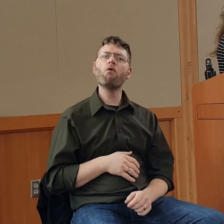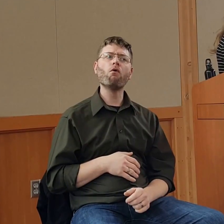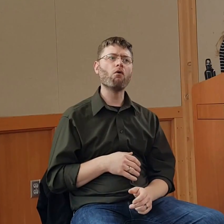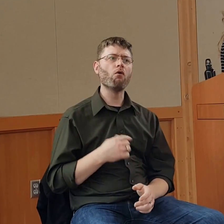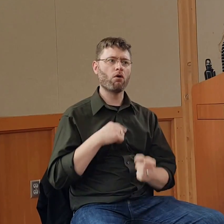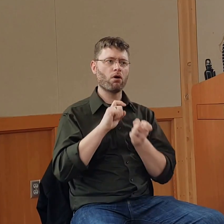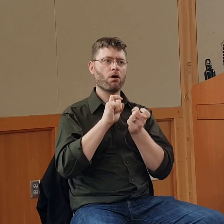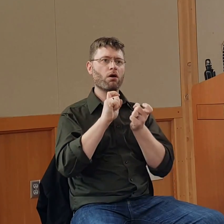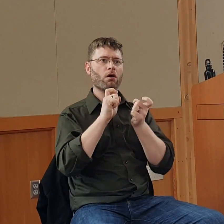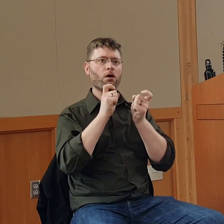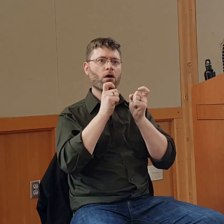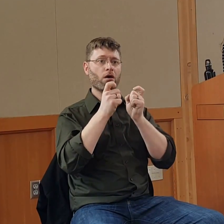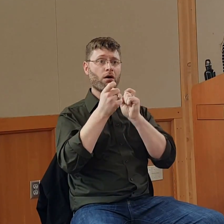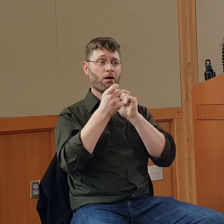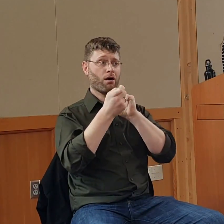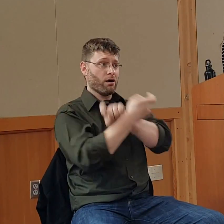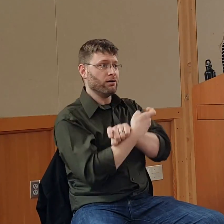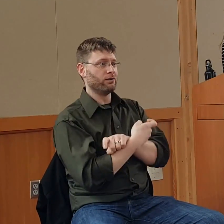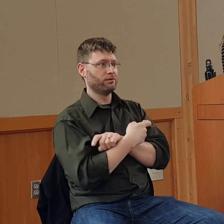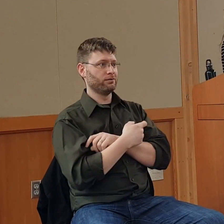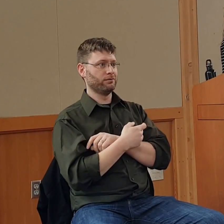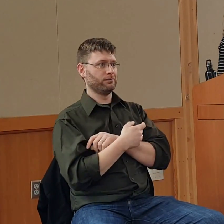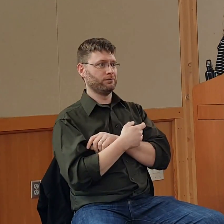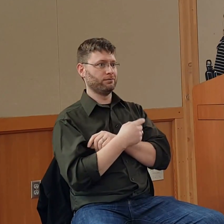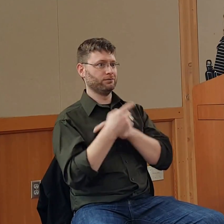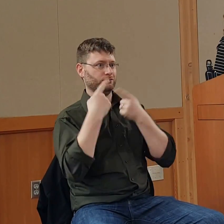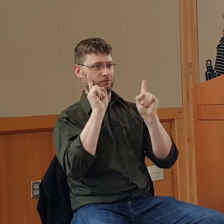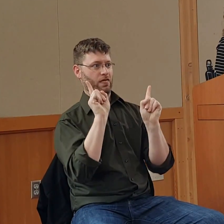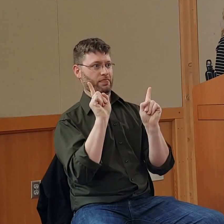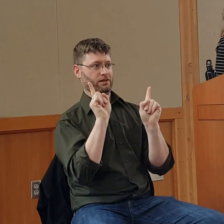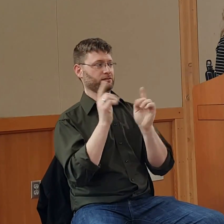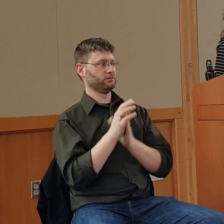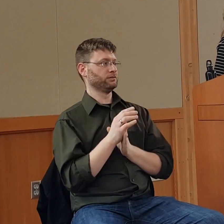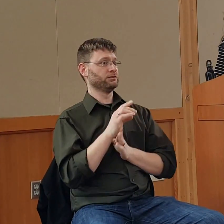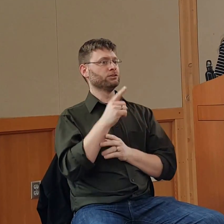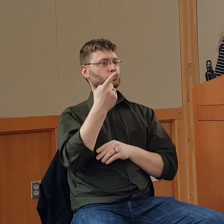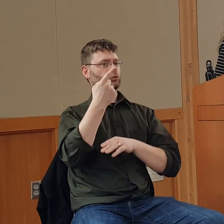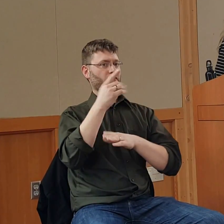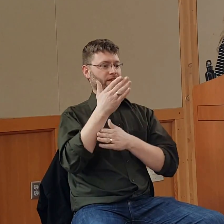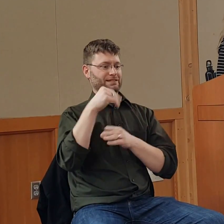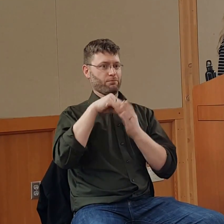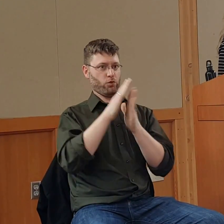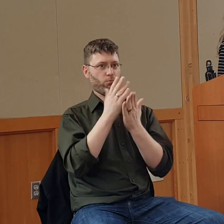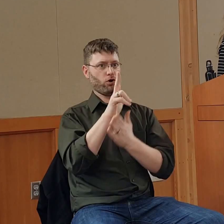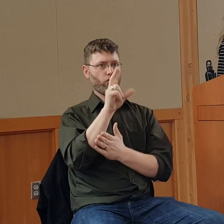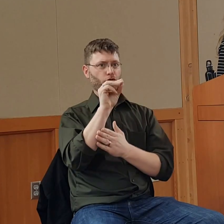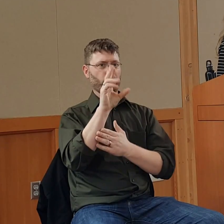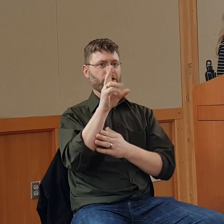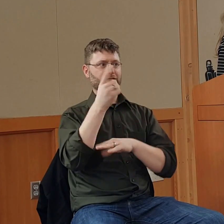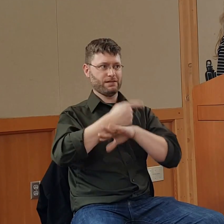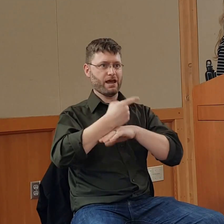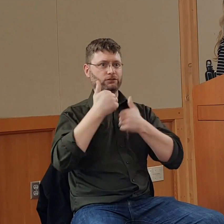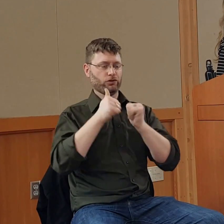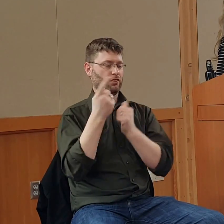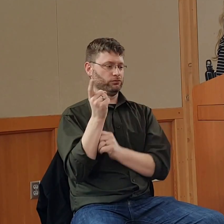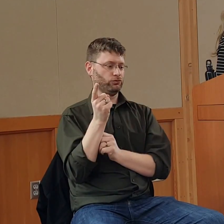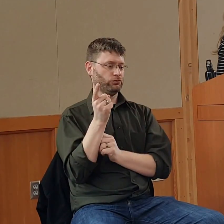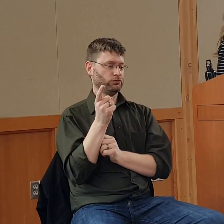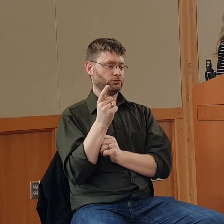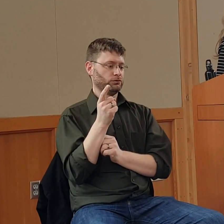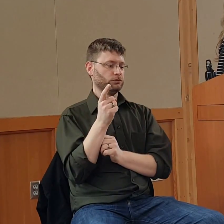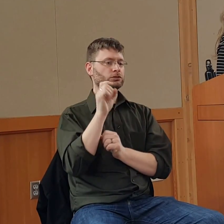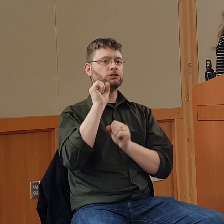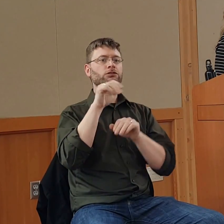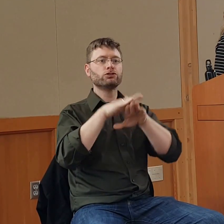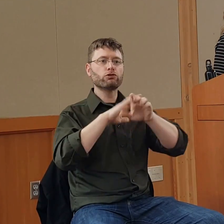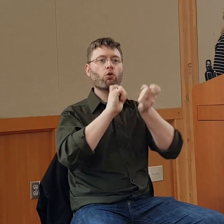of letting go of cheese, right? Because of course, one of the chapters in 30-Day Vegan Challenges, there is life after dairy-based cheese. Of course there is. That's